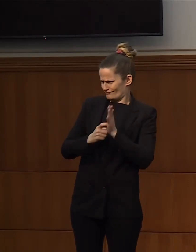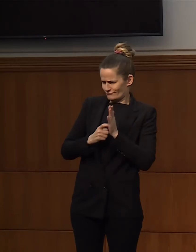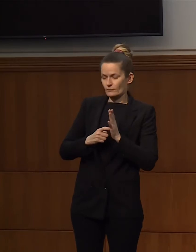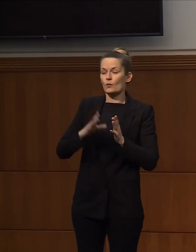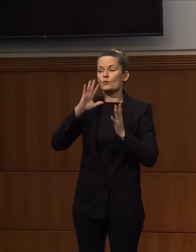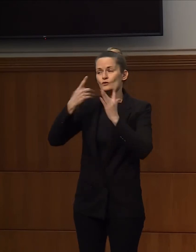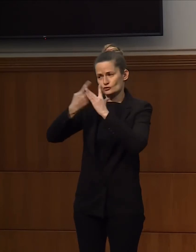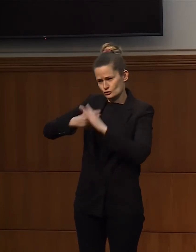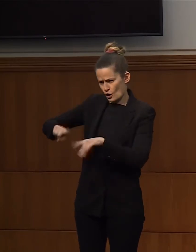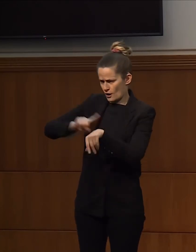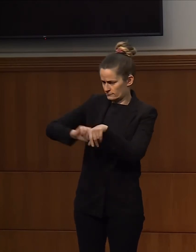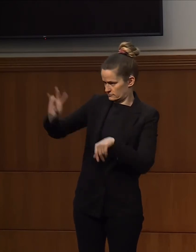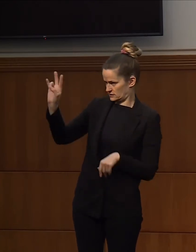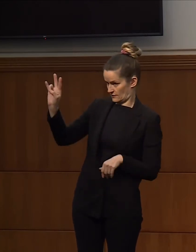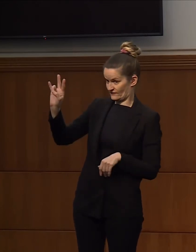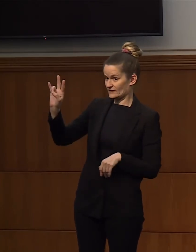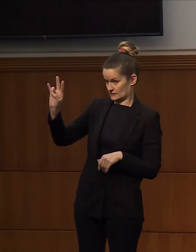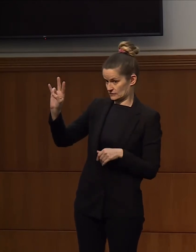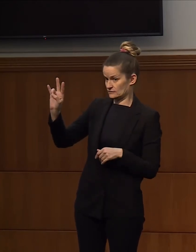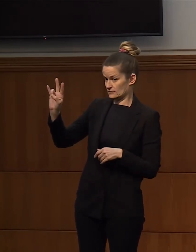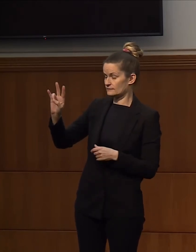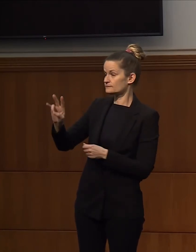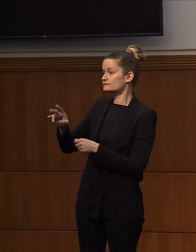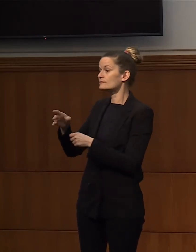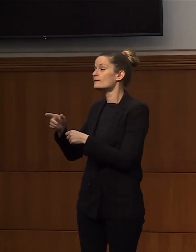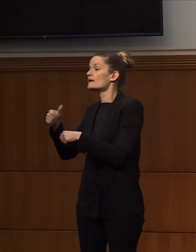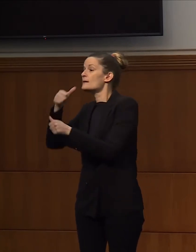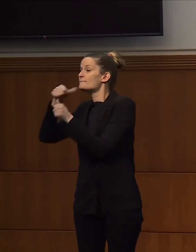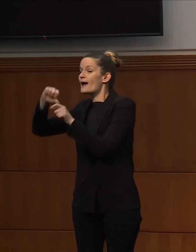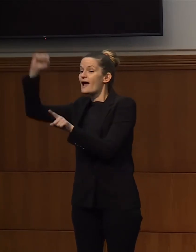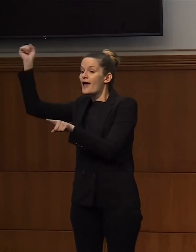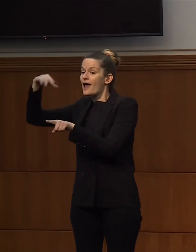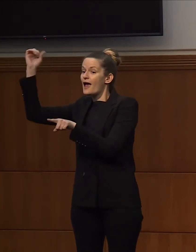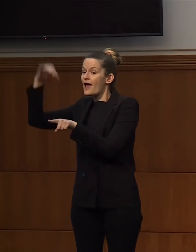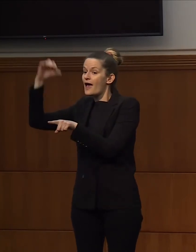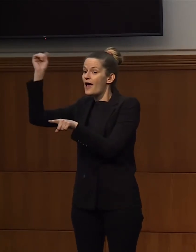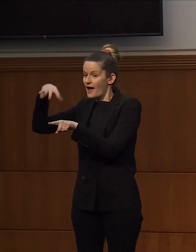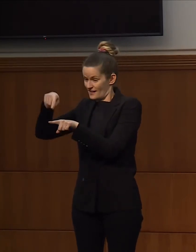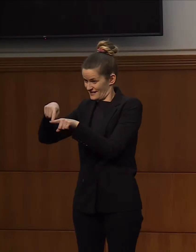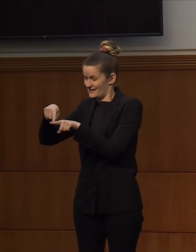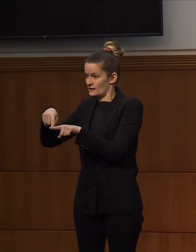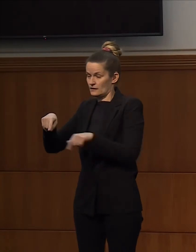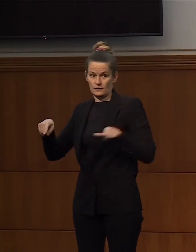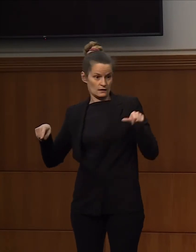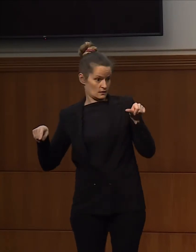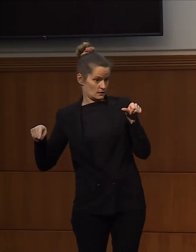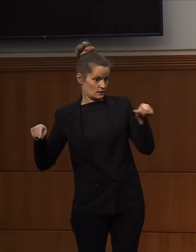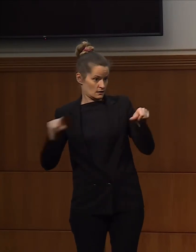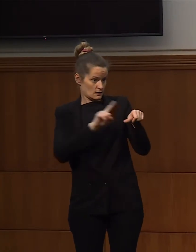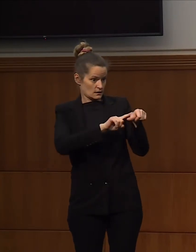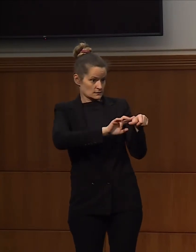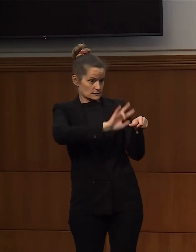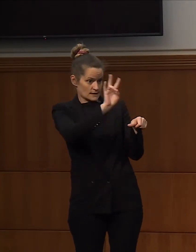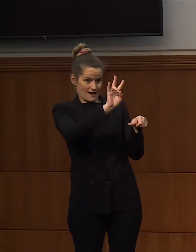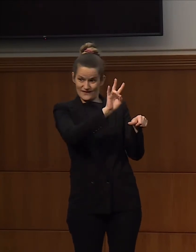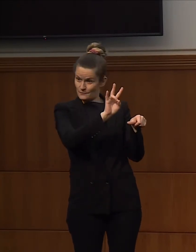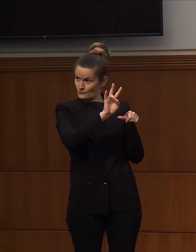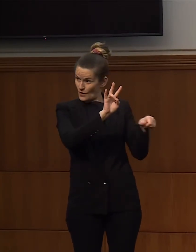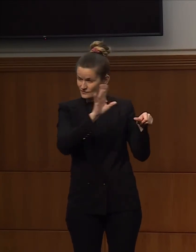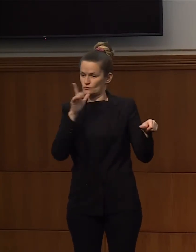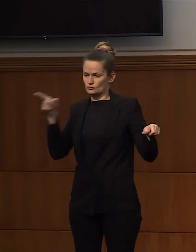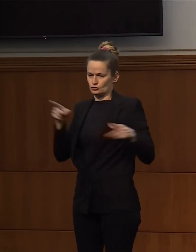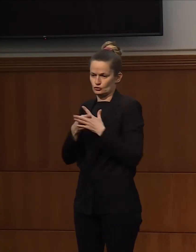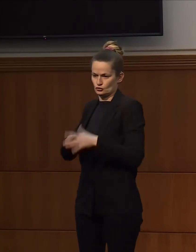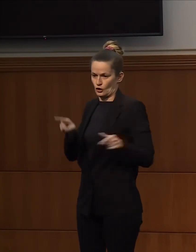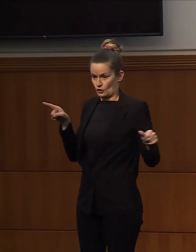mailed absentee ballots, for those machines to go ahead and hit the button at 7. If they have ballots left to process, we've asked them to work until 8